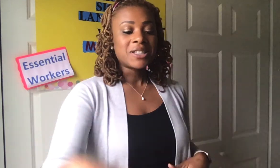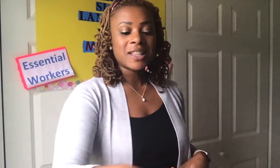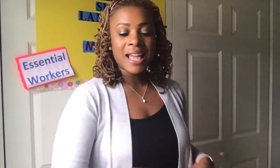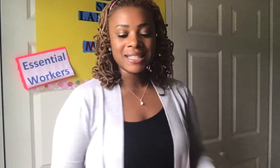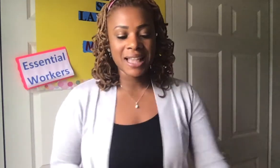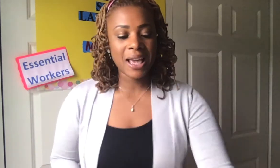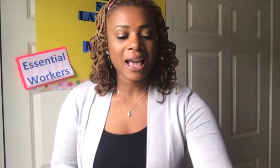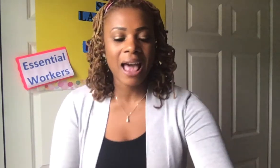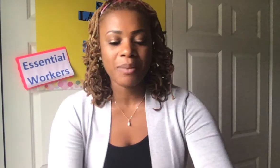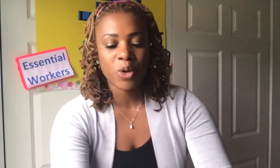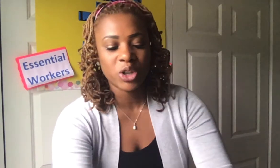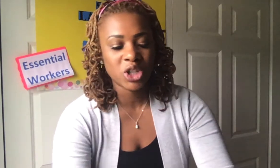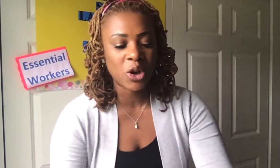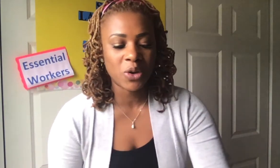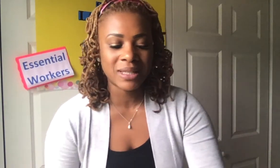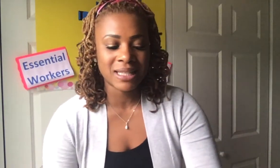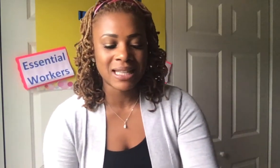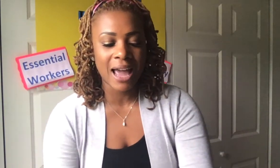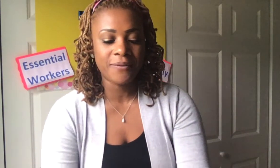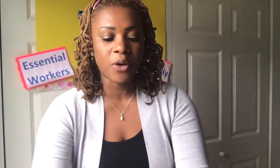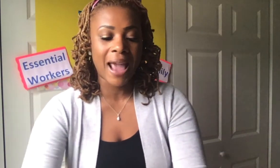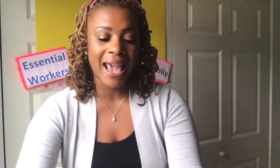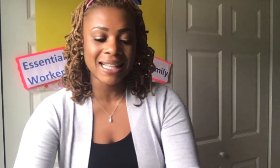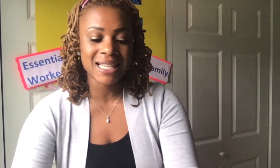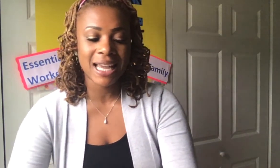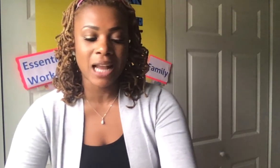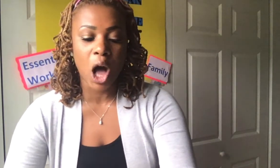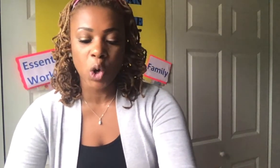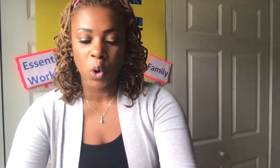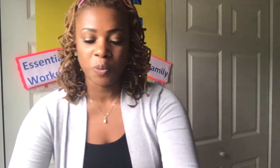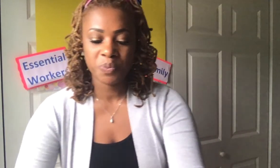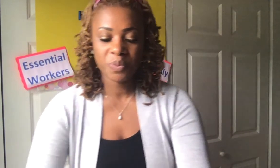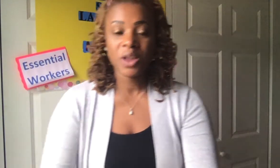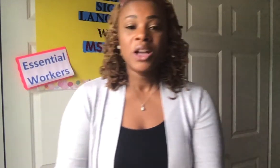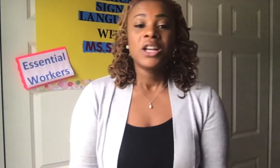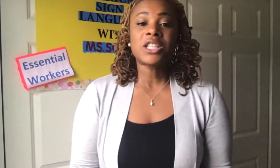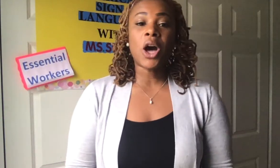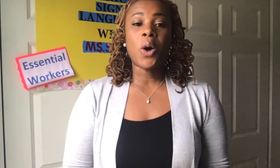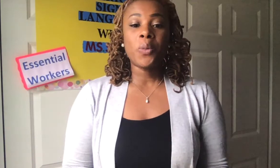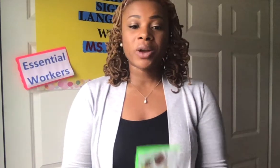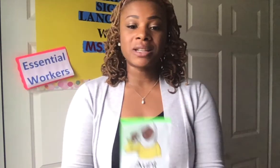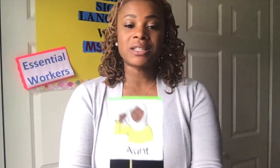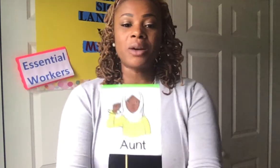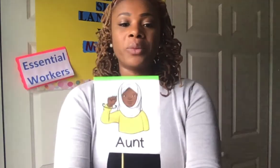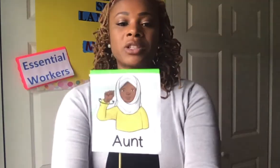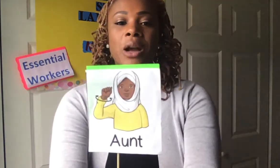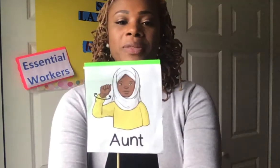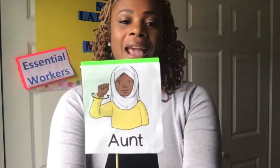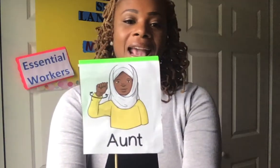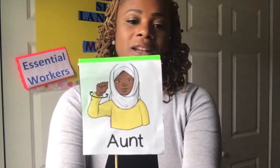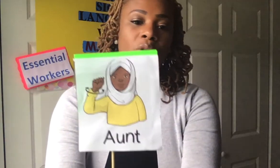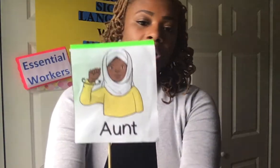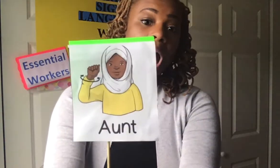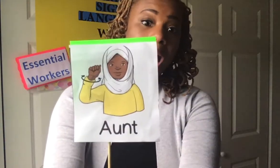next thing I'm going to show you is the sign for aunt and uncle. So we're going to start with aunt or aunt.